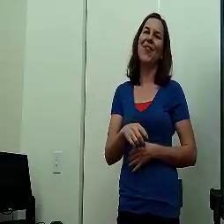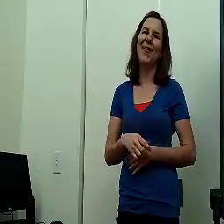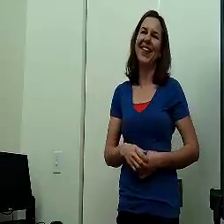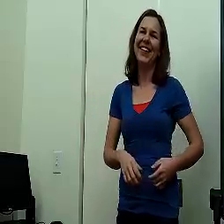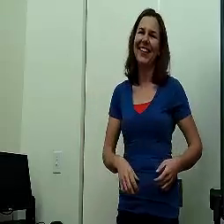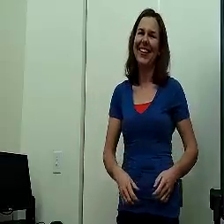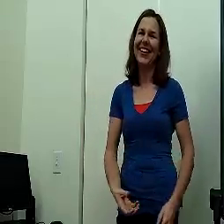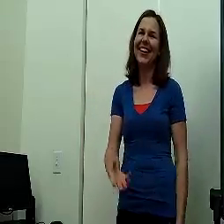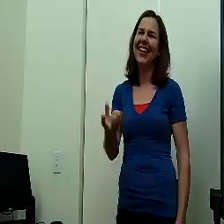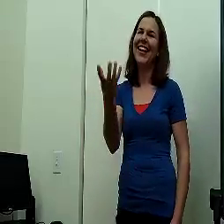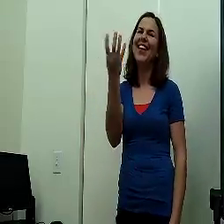food?